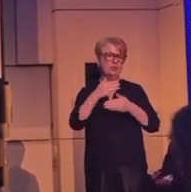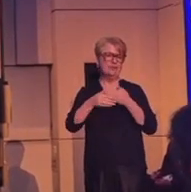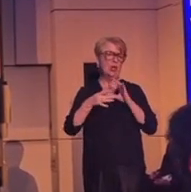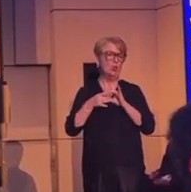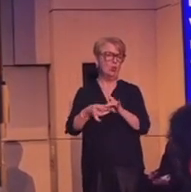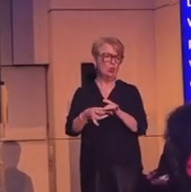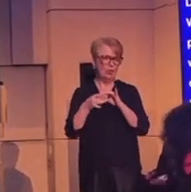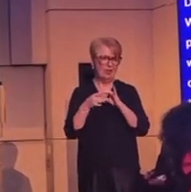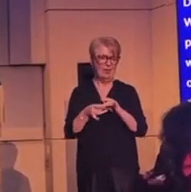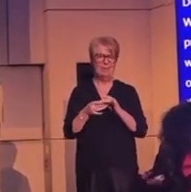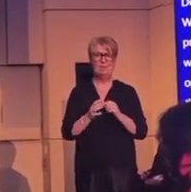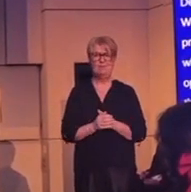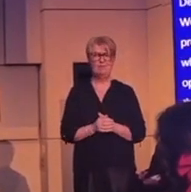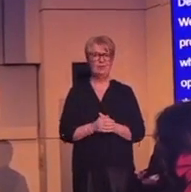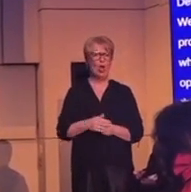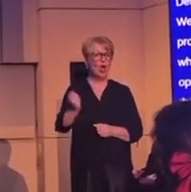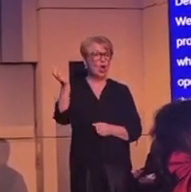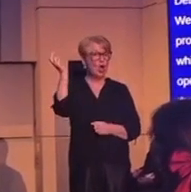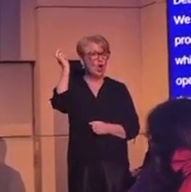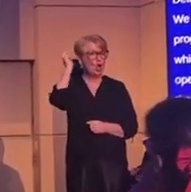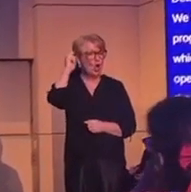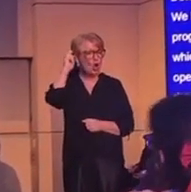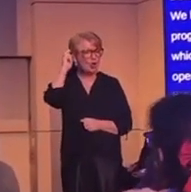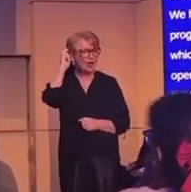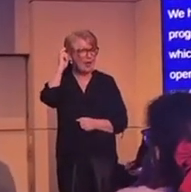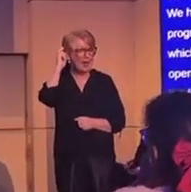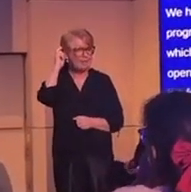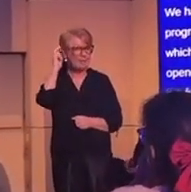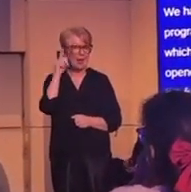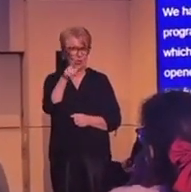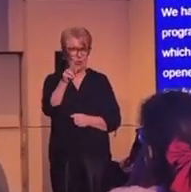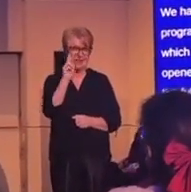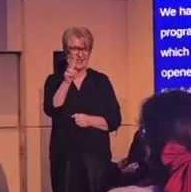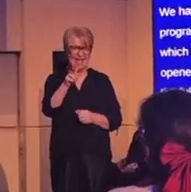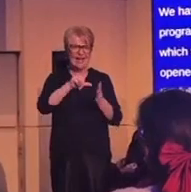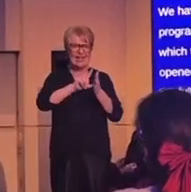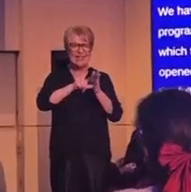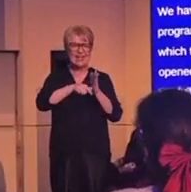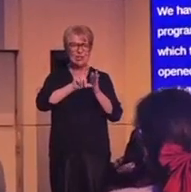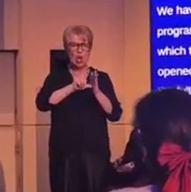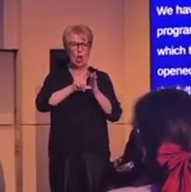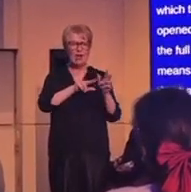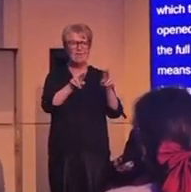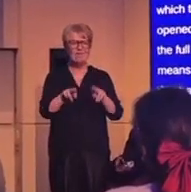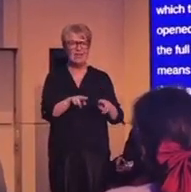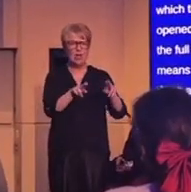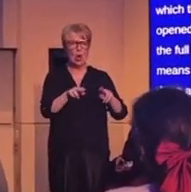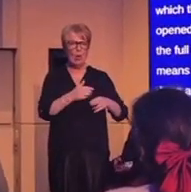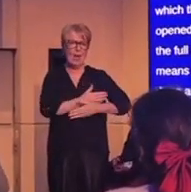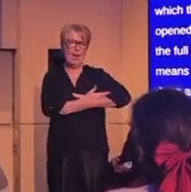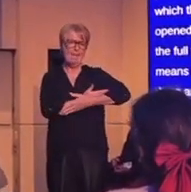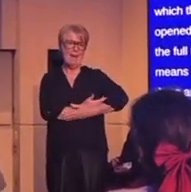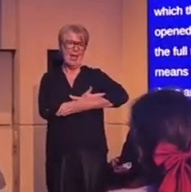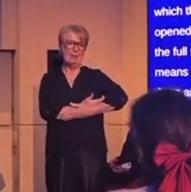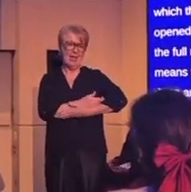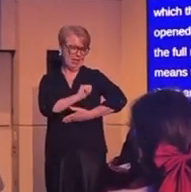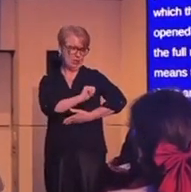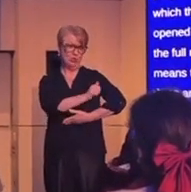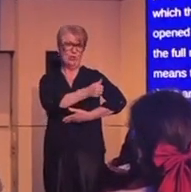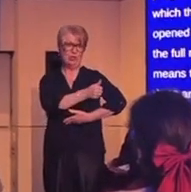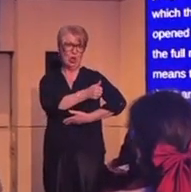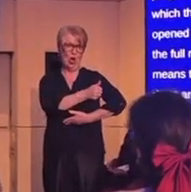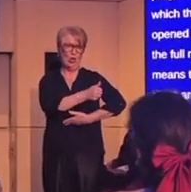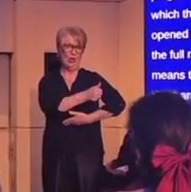The switch on moment, and you might have all seen it in these TikTok videos where the baby then starts hearing and all this,